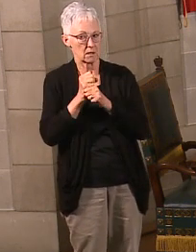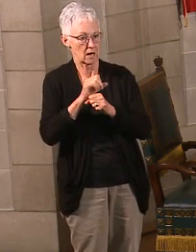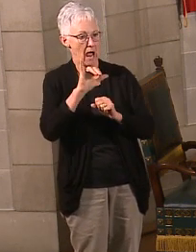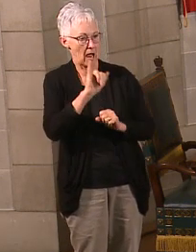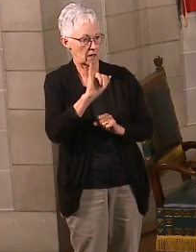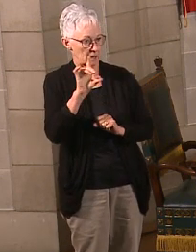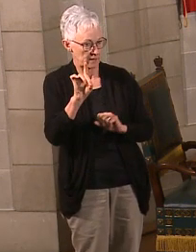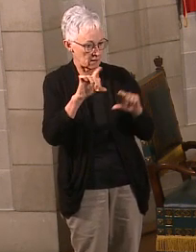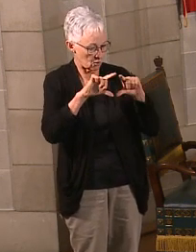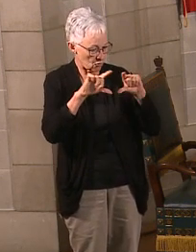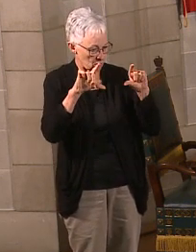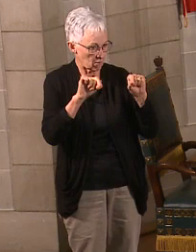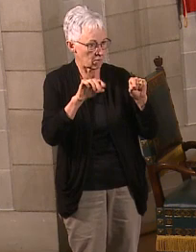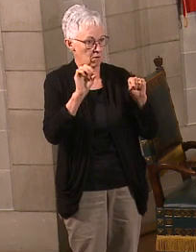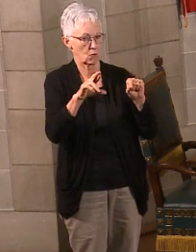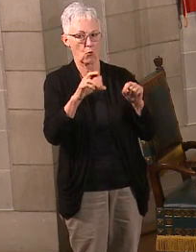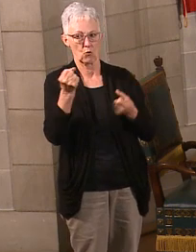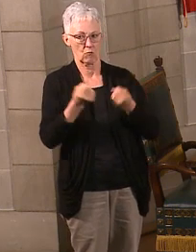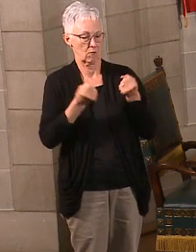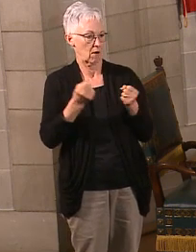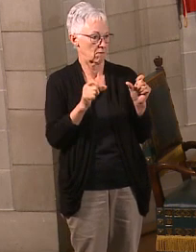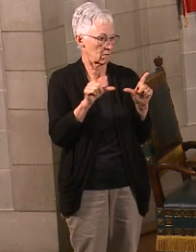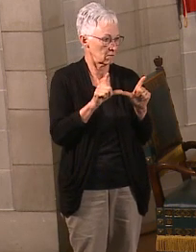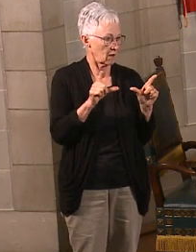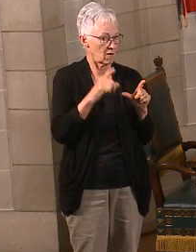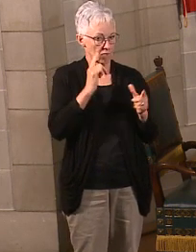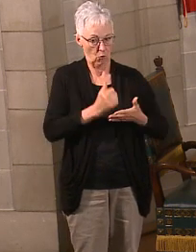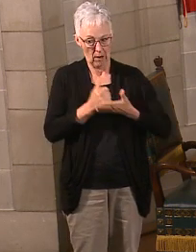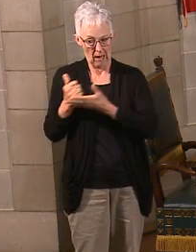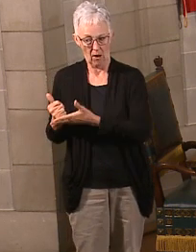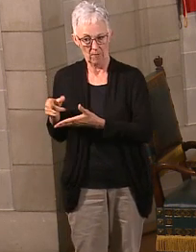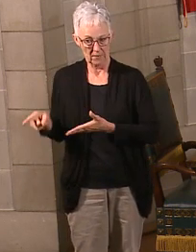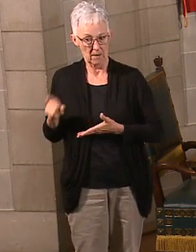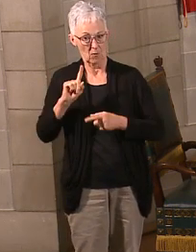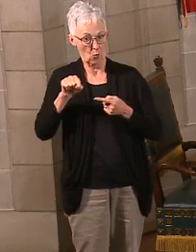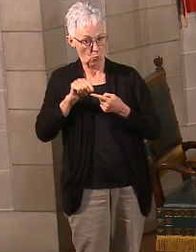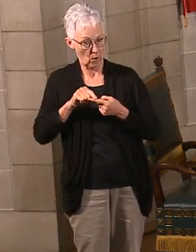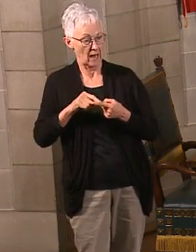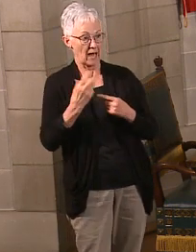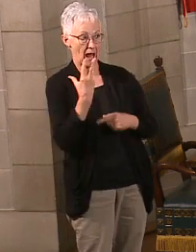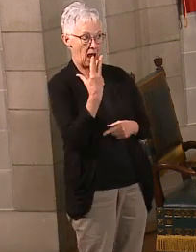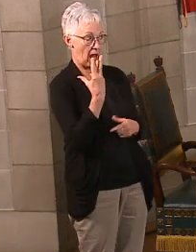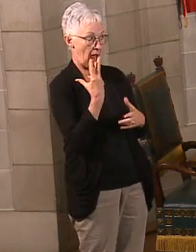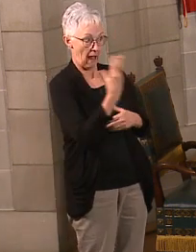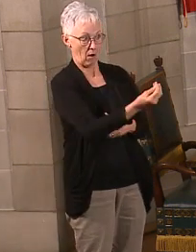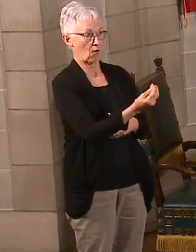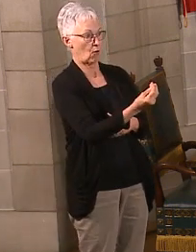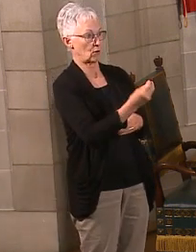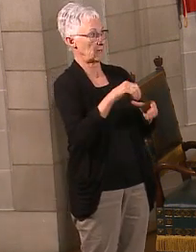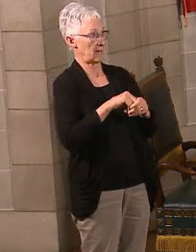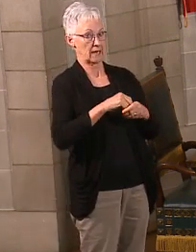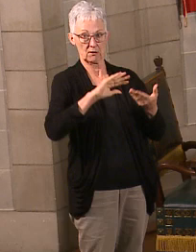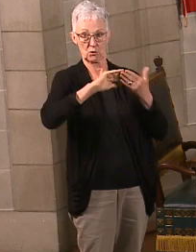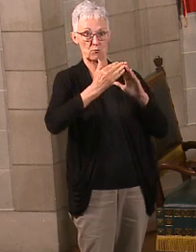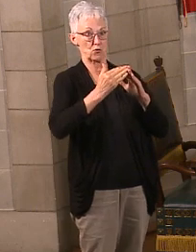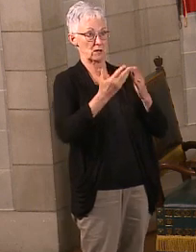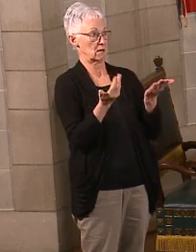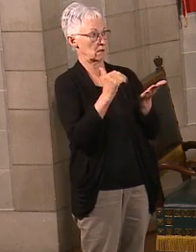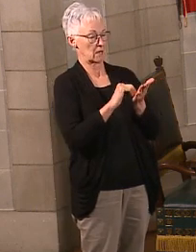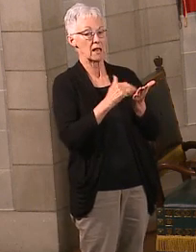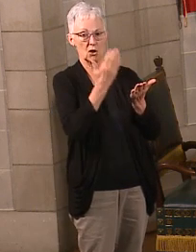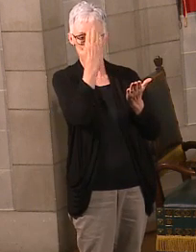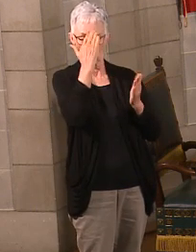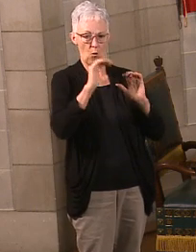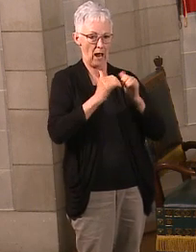to give people the tools they need so they can be successful when they leave our system. And as the governor mentioned, to help address our bed space